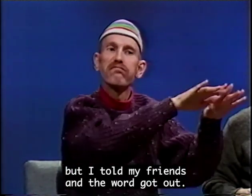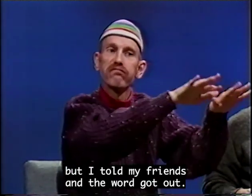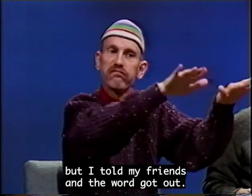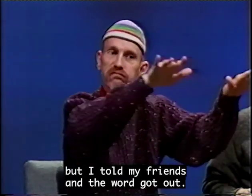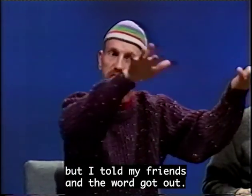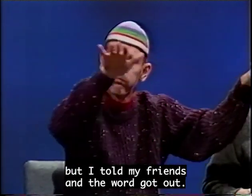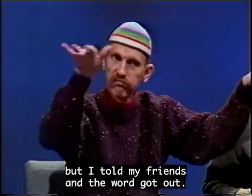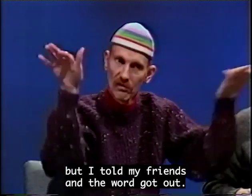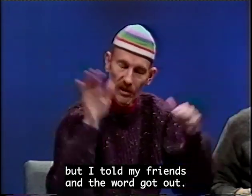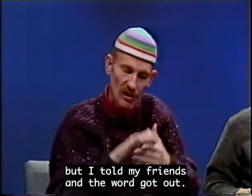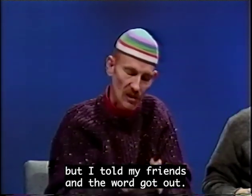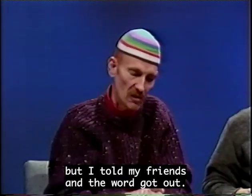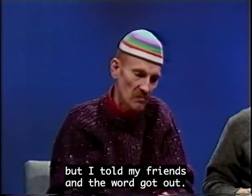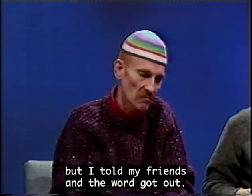friends, and the word got out.